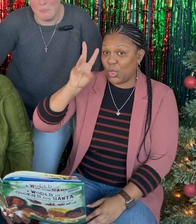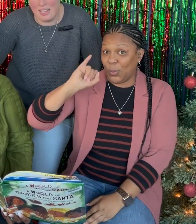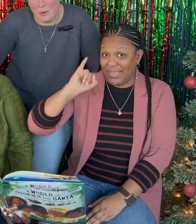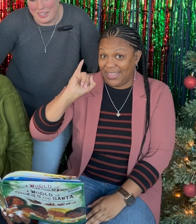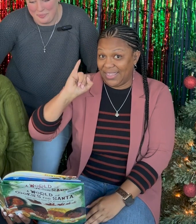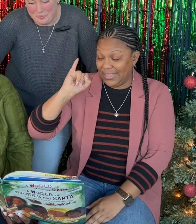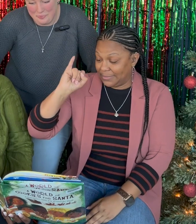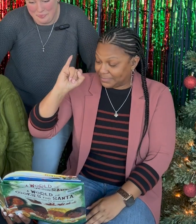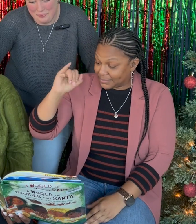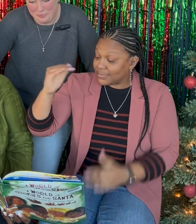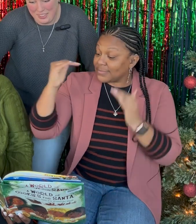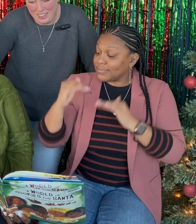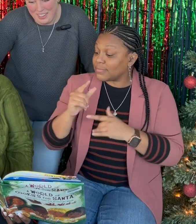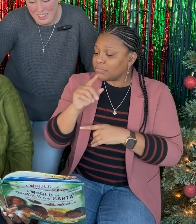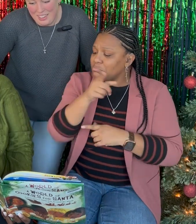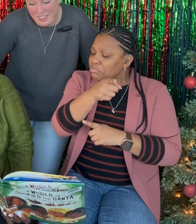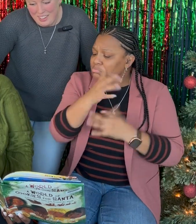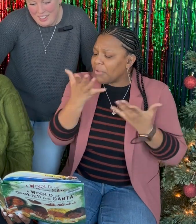Malawi.